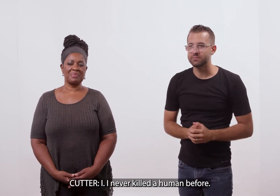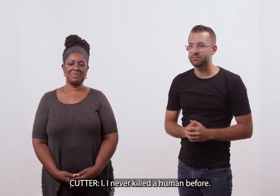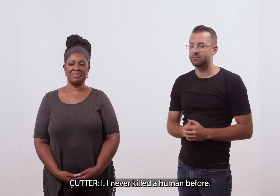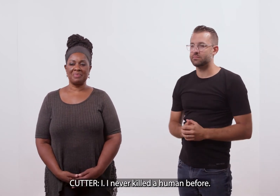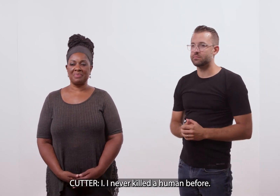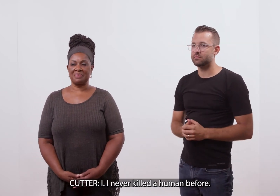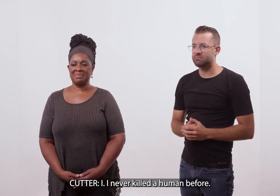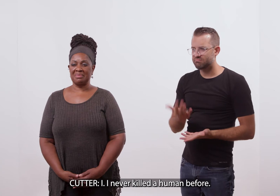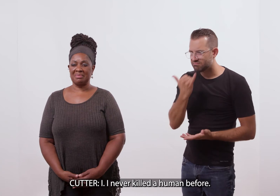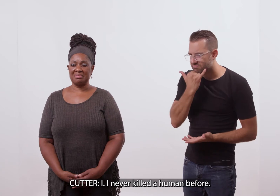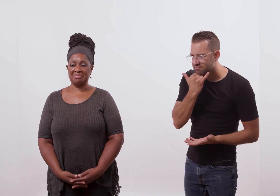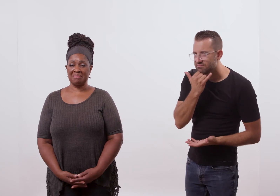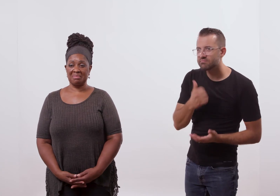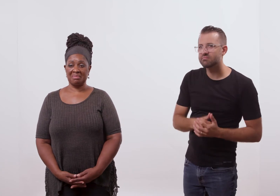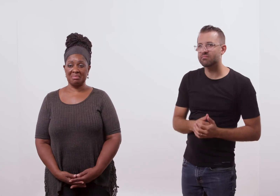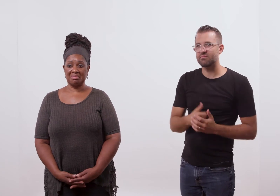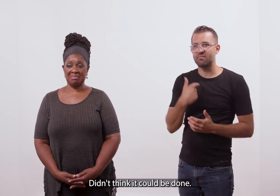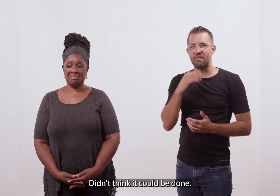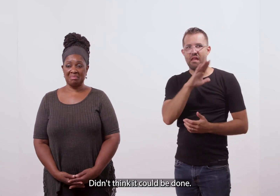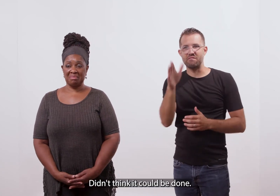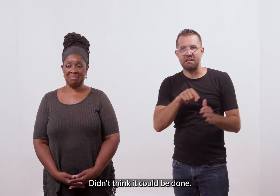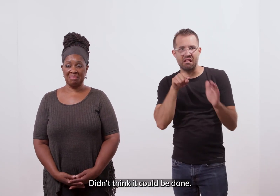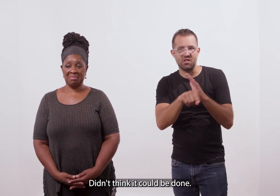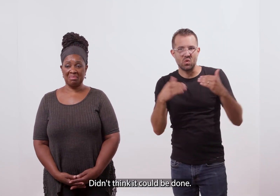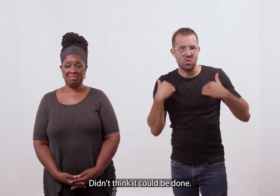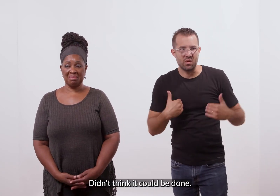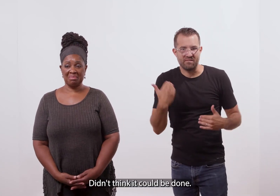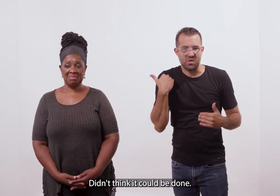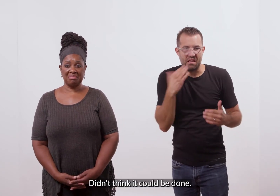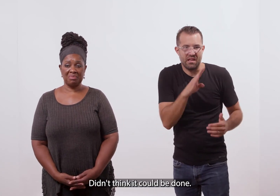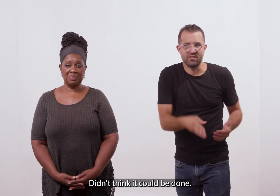I never killed a human before. Didn't think it could be done.